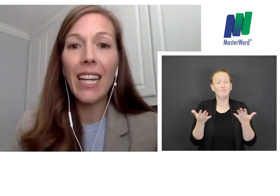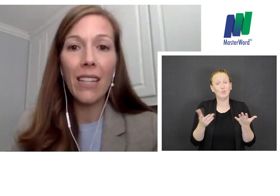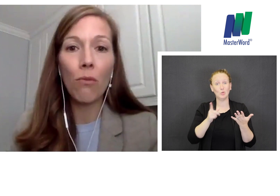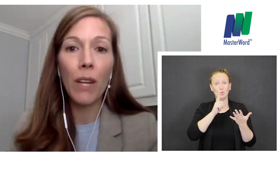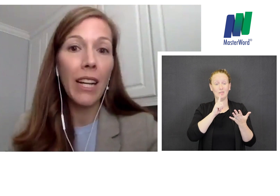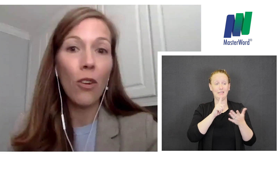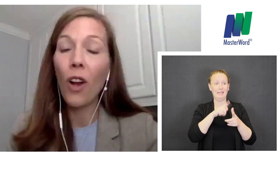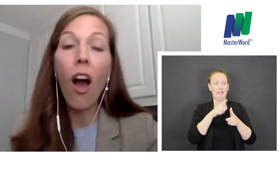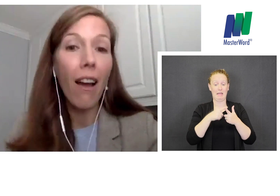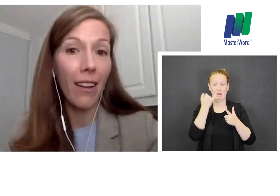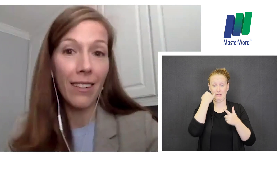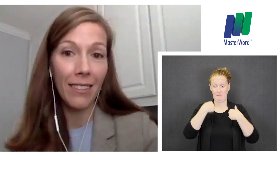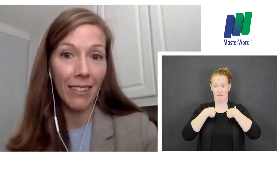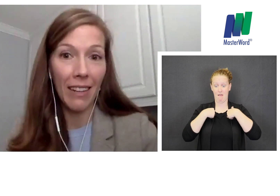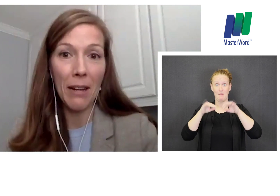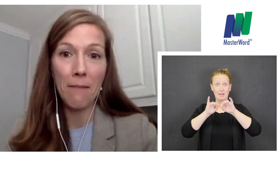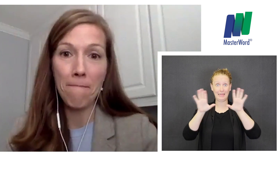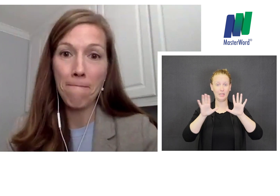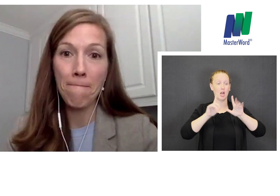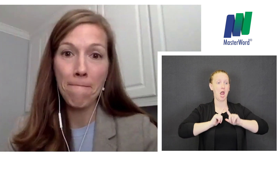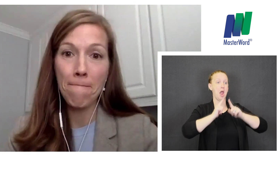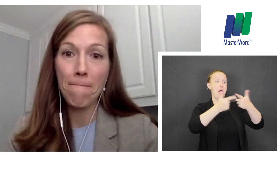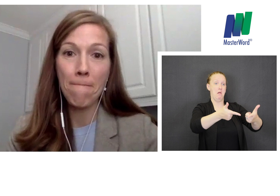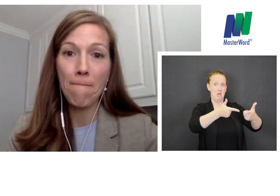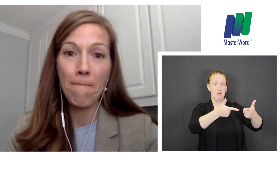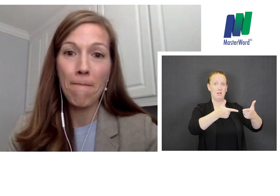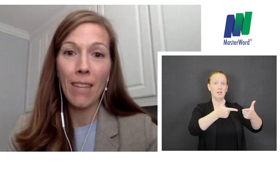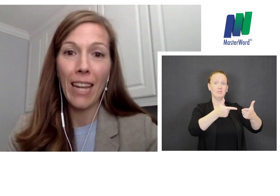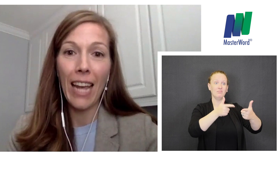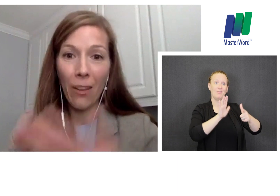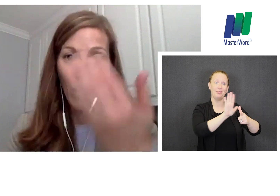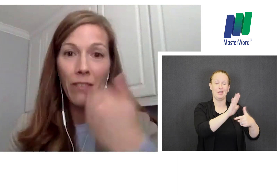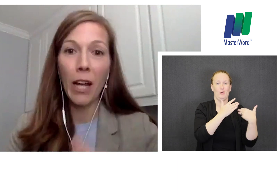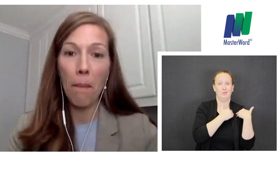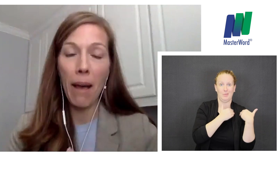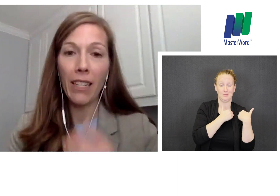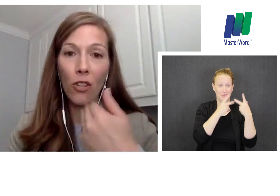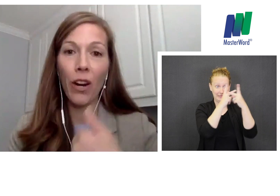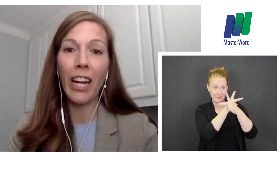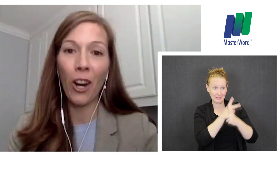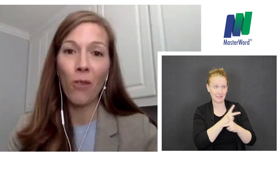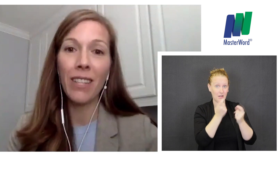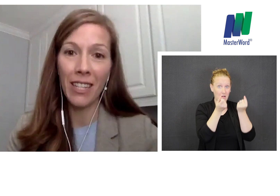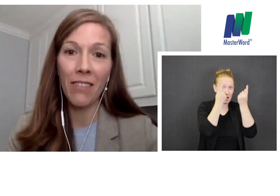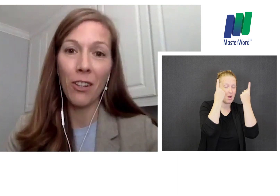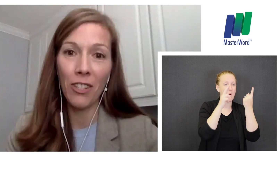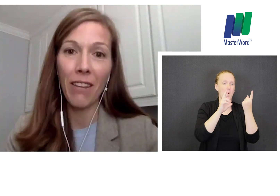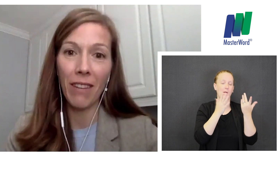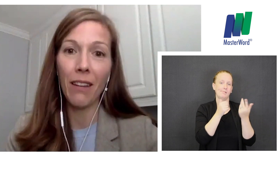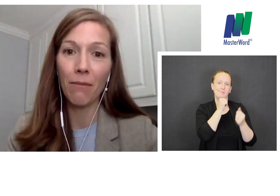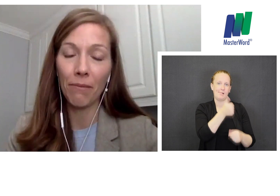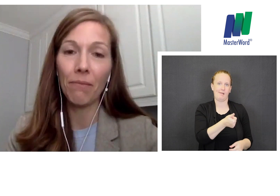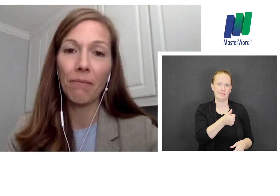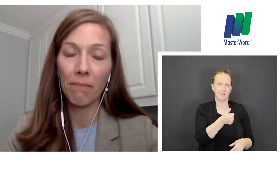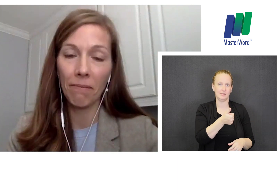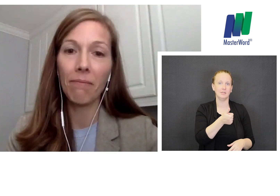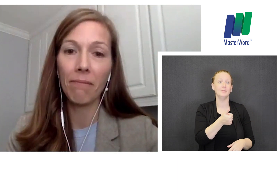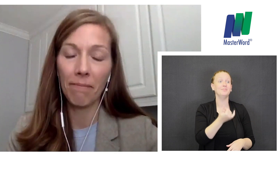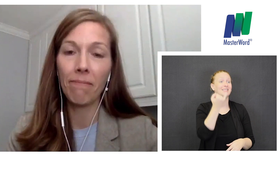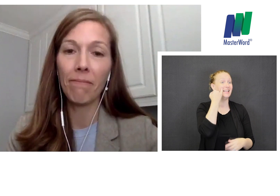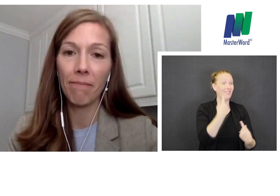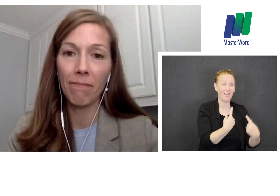someone's gonna read it or not. And then we have to come back to creating our own sense of inner safety.